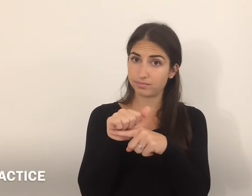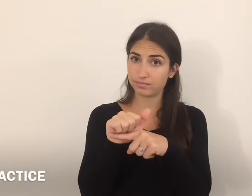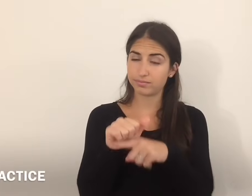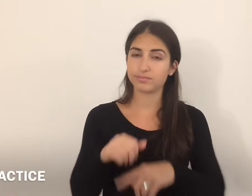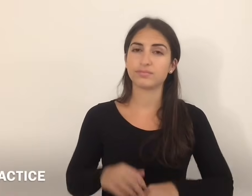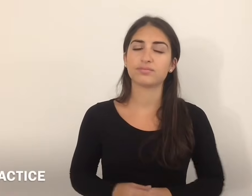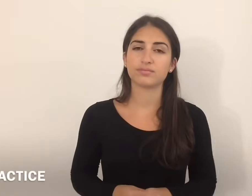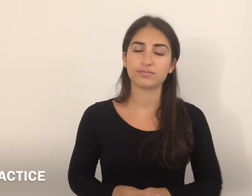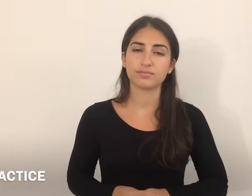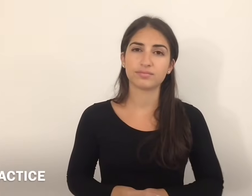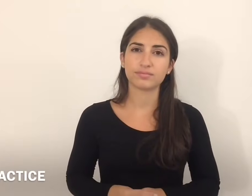Practice.